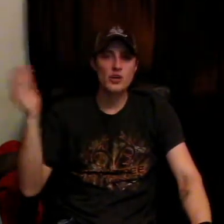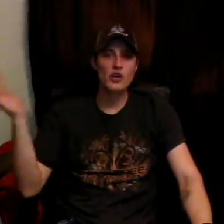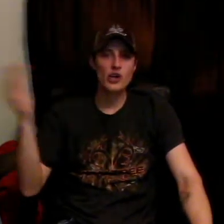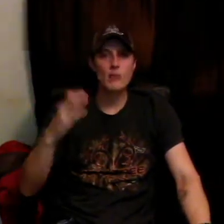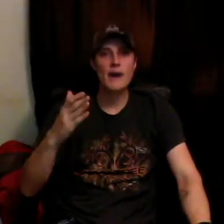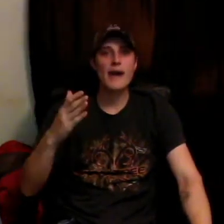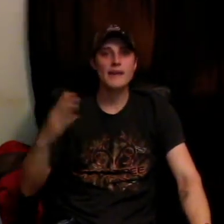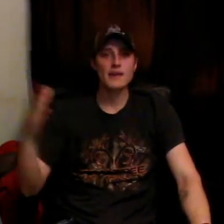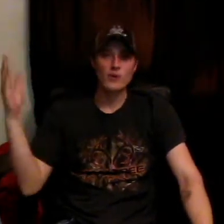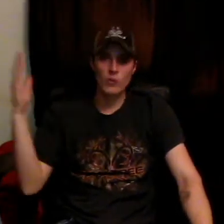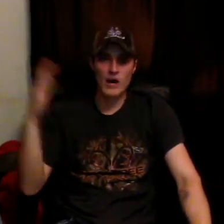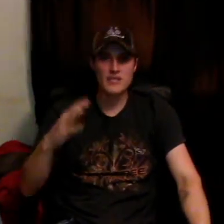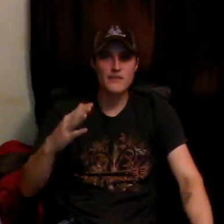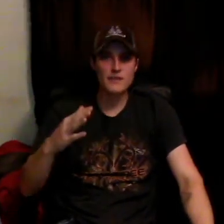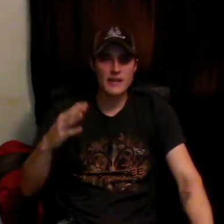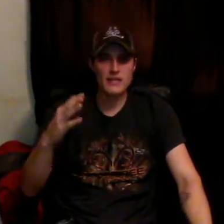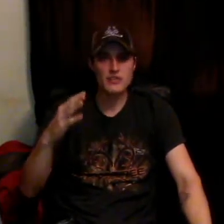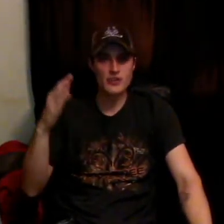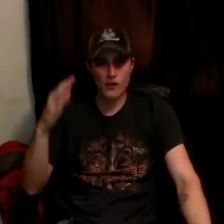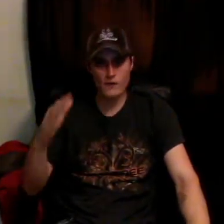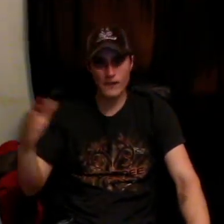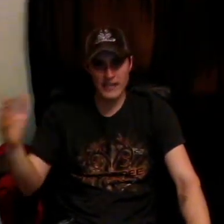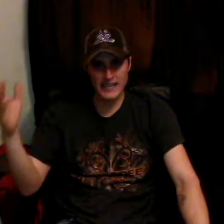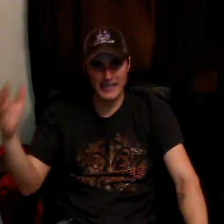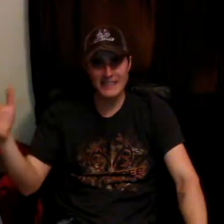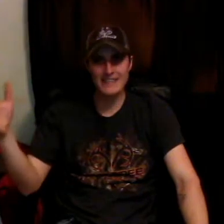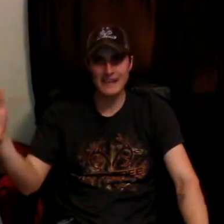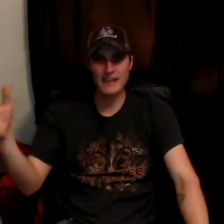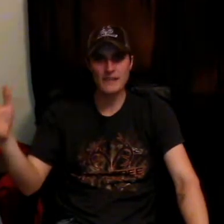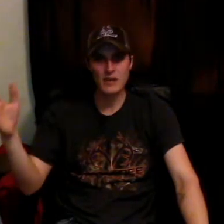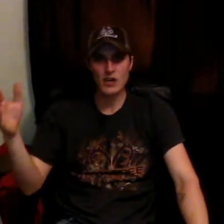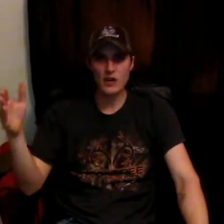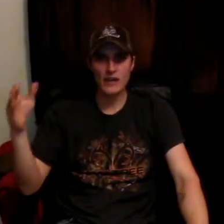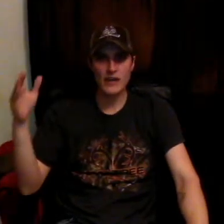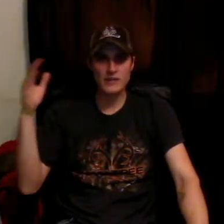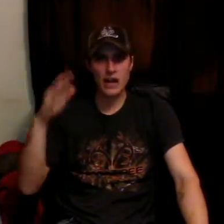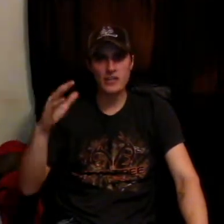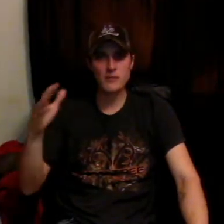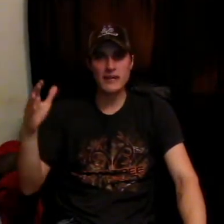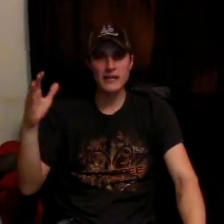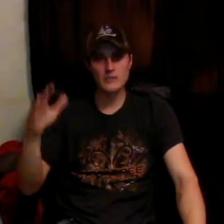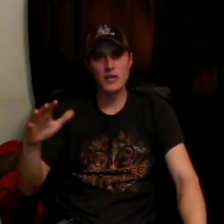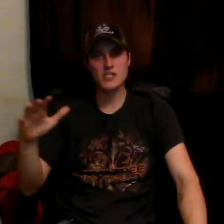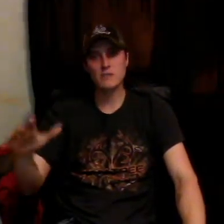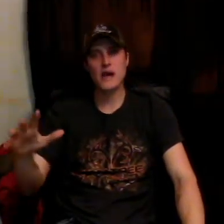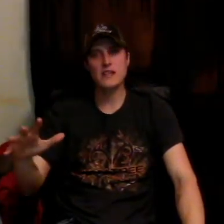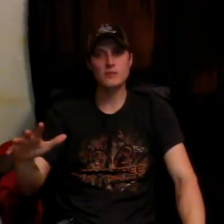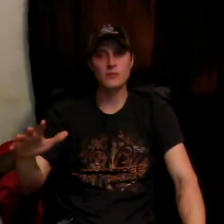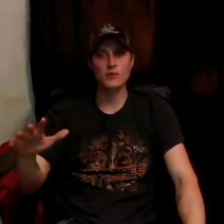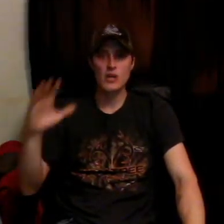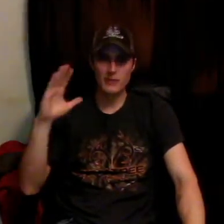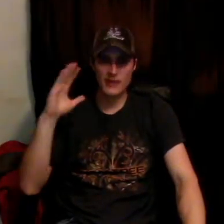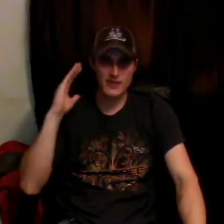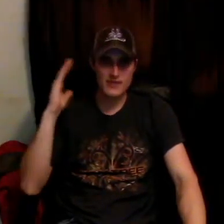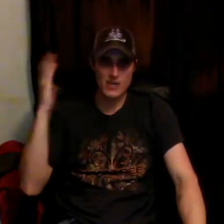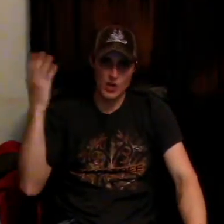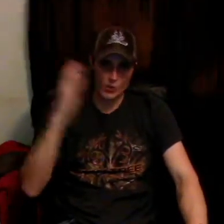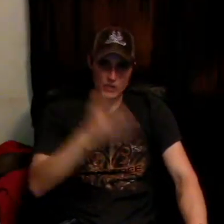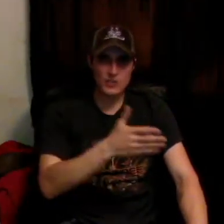can go back and watch everything so you don't forget anything, okay? Document as much as possible, because what you